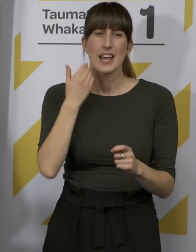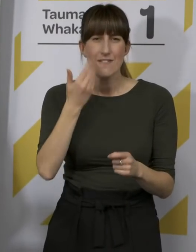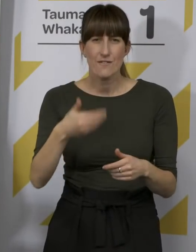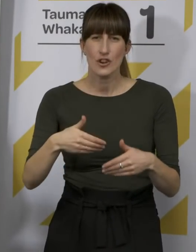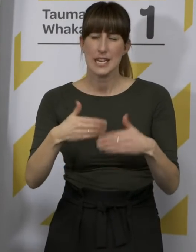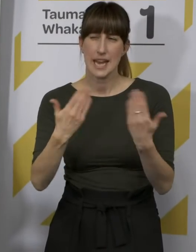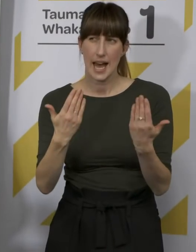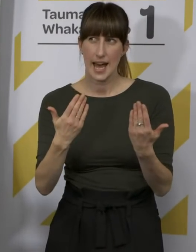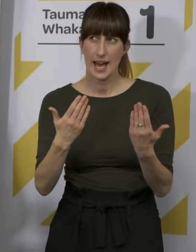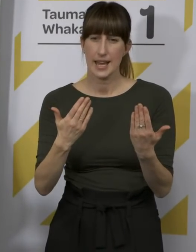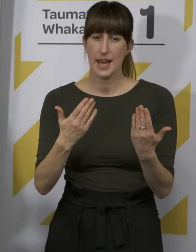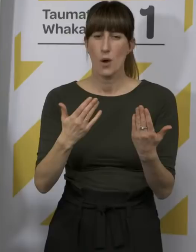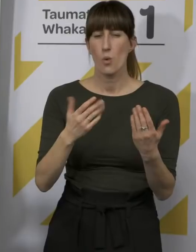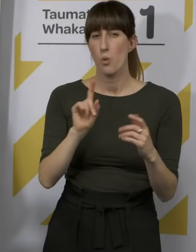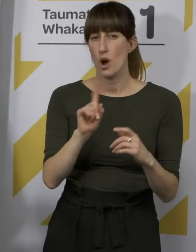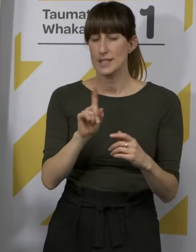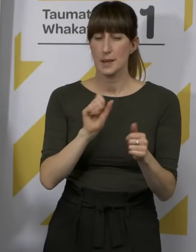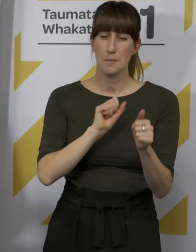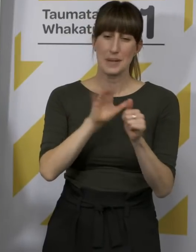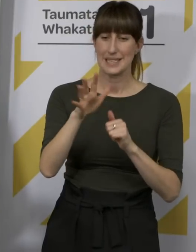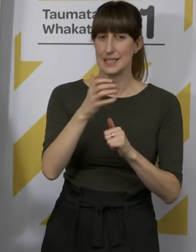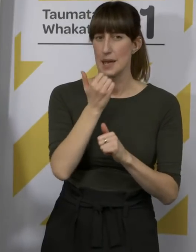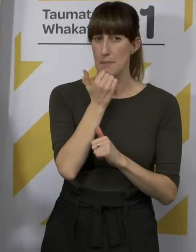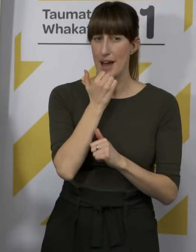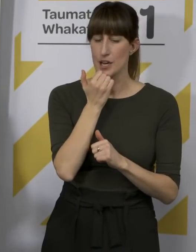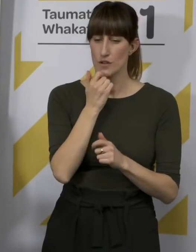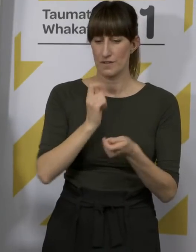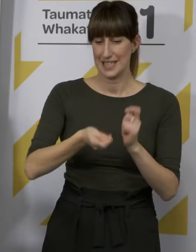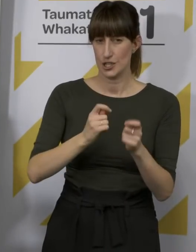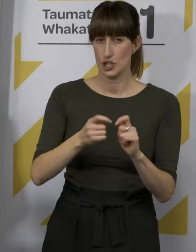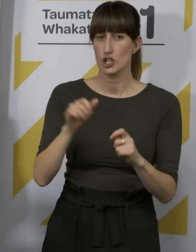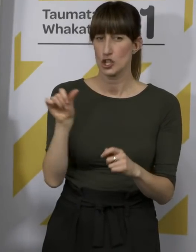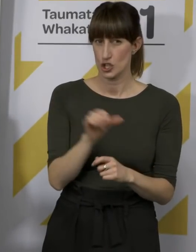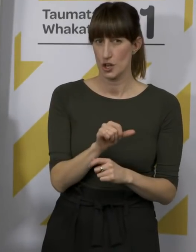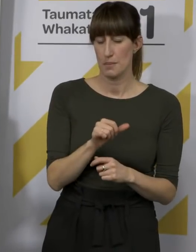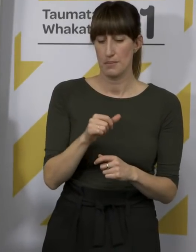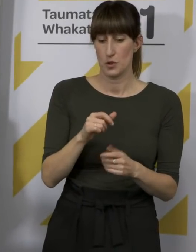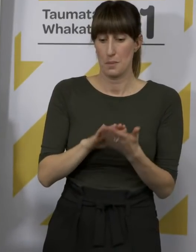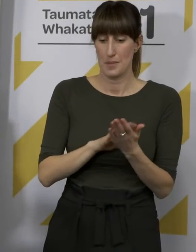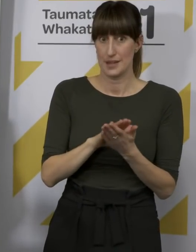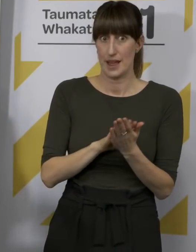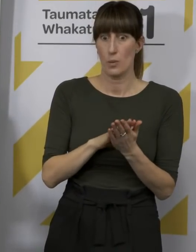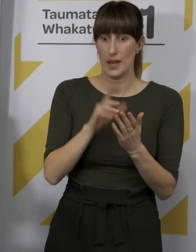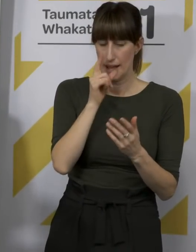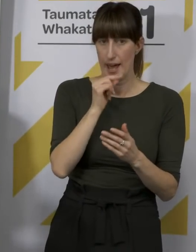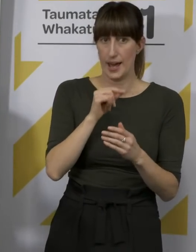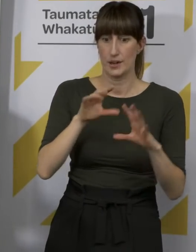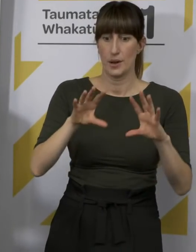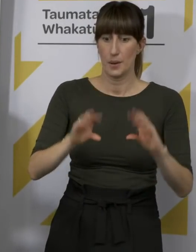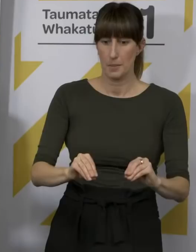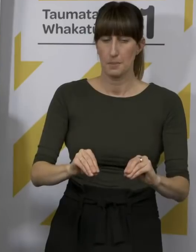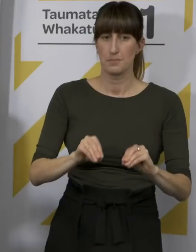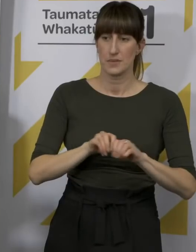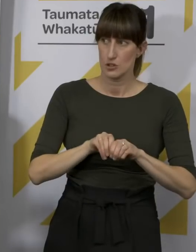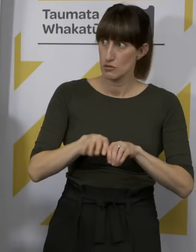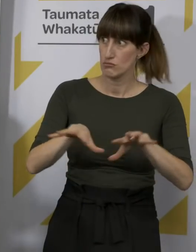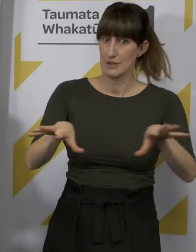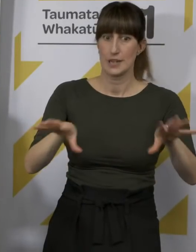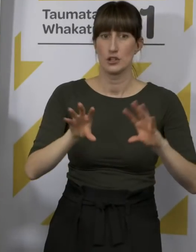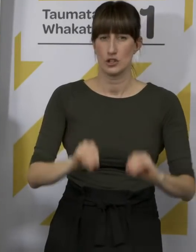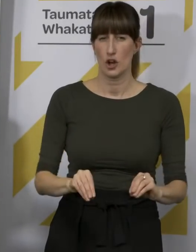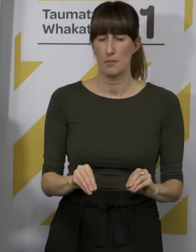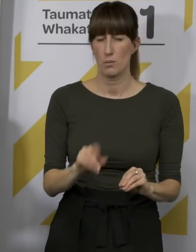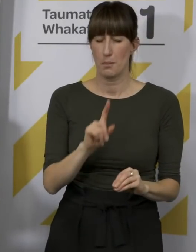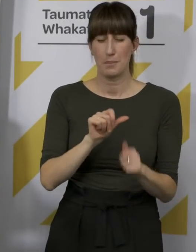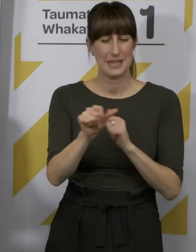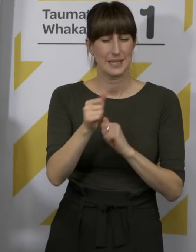ourselves effective data to know it hasn't spread? Well, we know it's not out in the community. However,